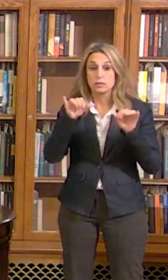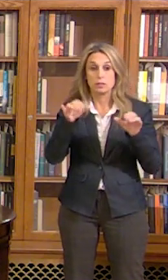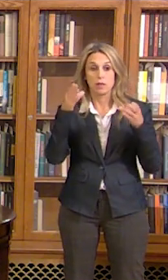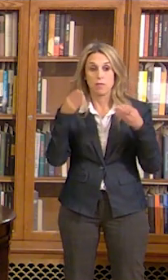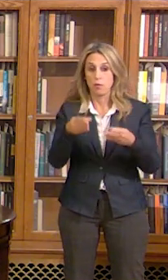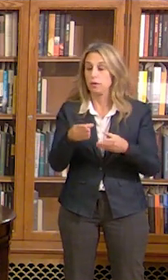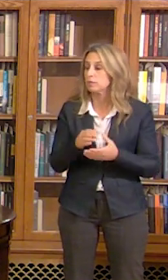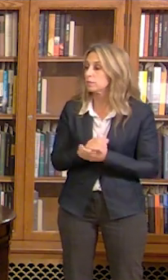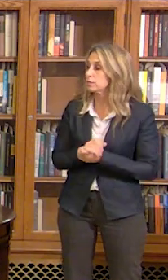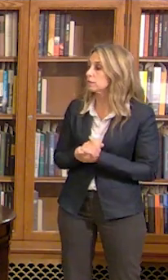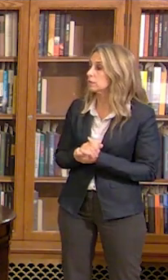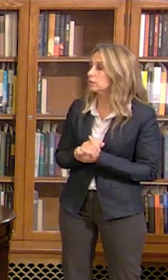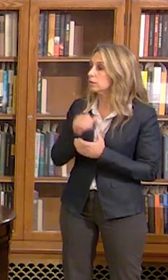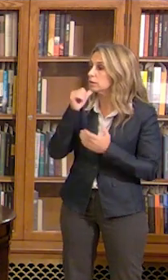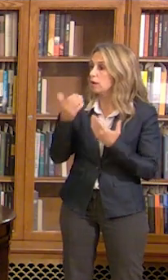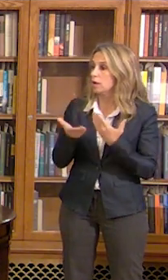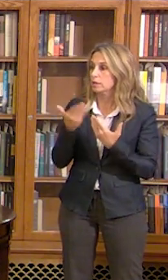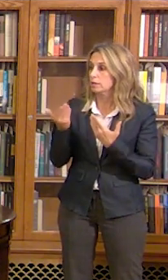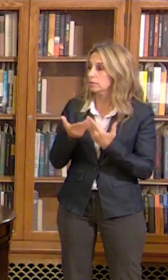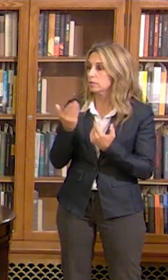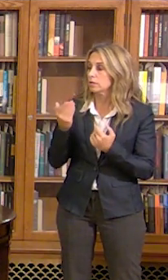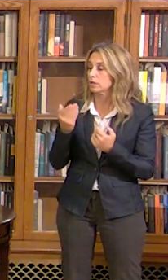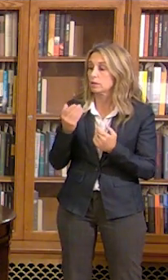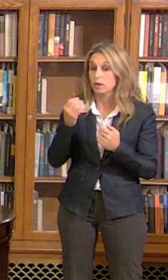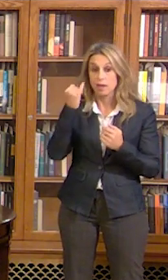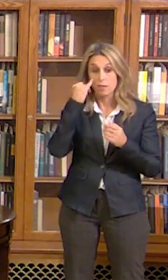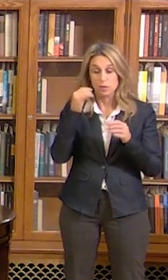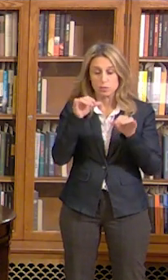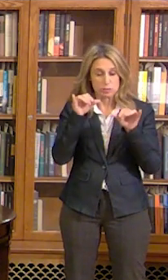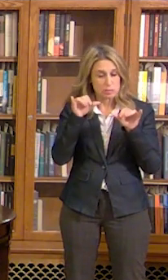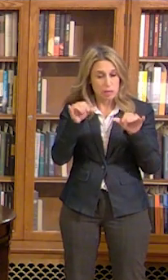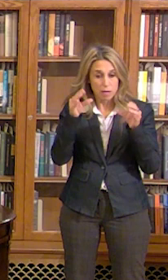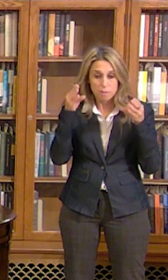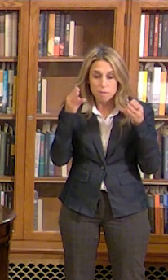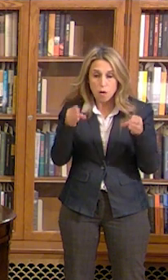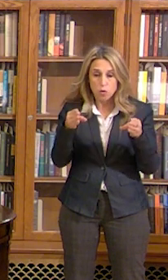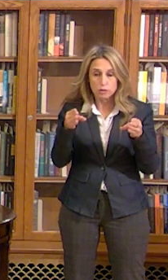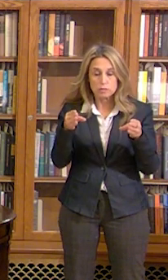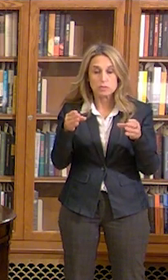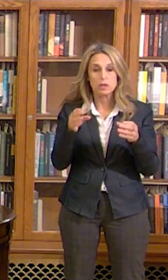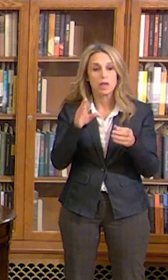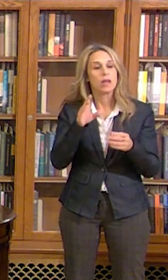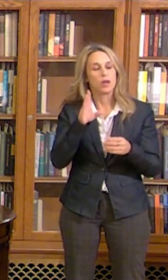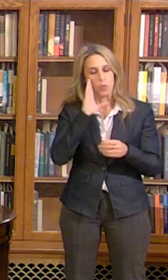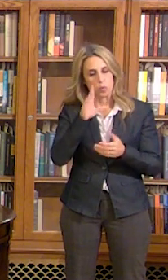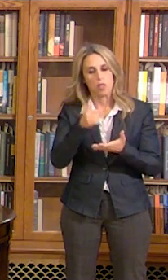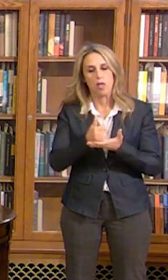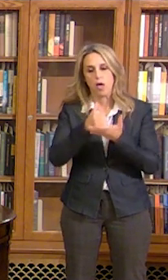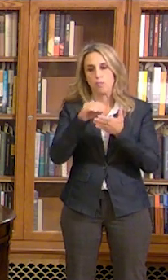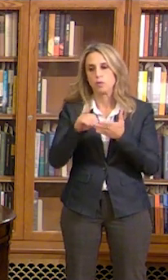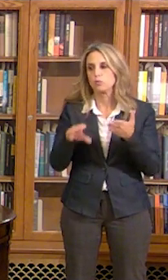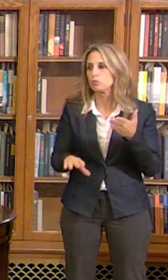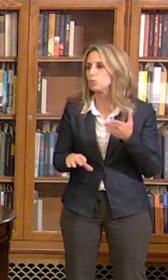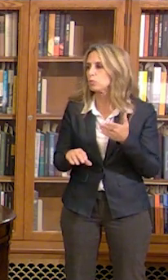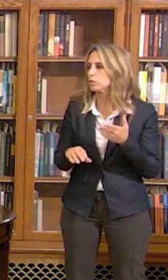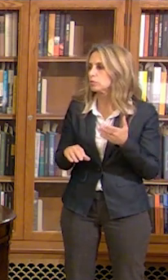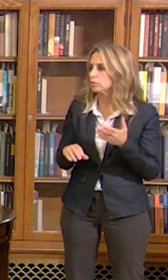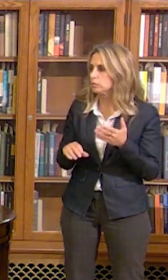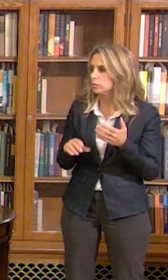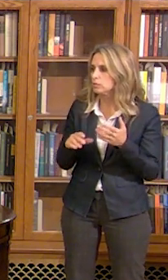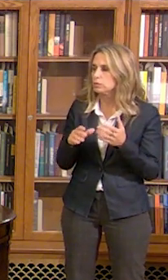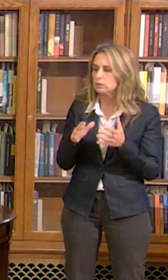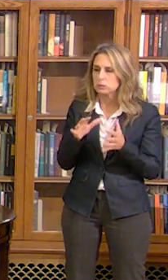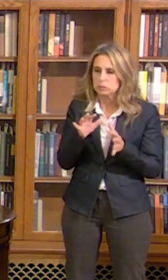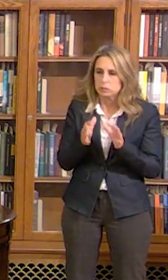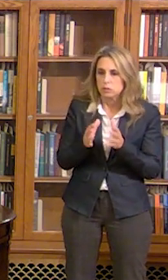focused and it's not easy but if you can stay focused it'll help your students sort of you know log into what you